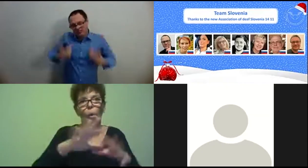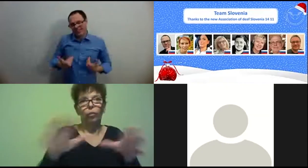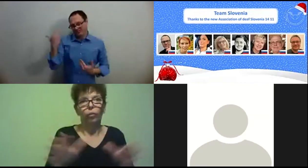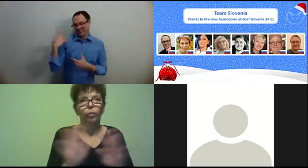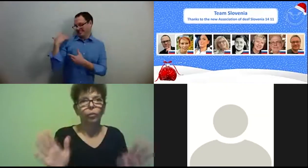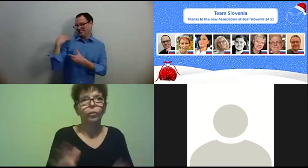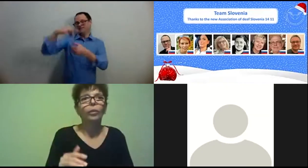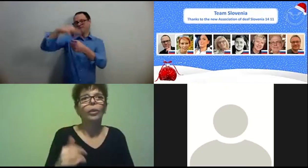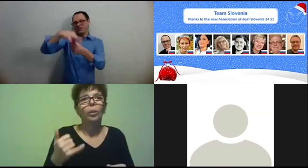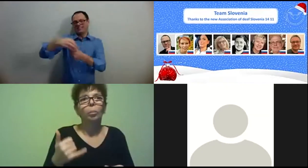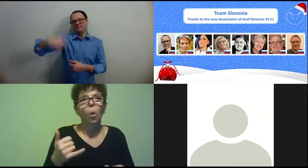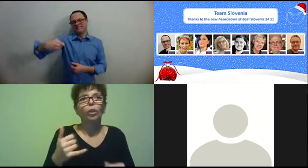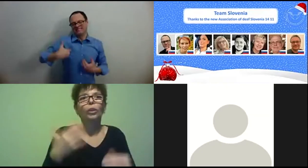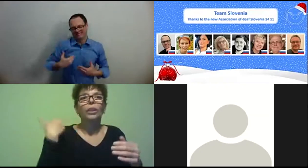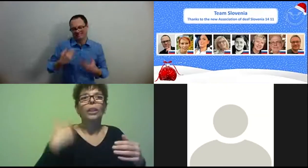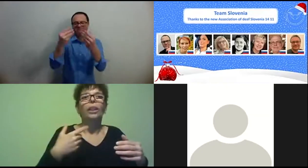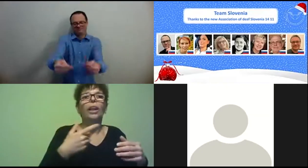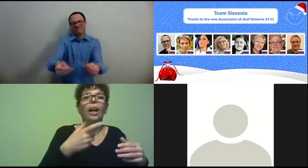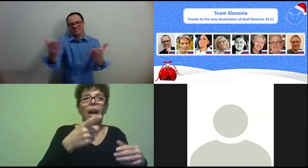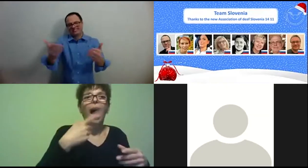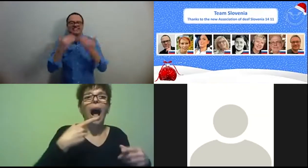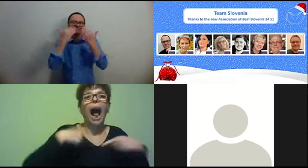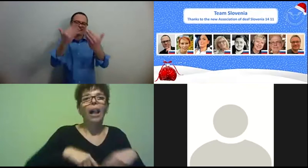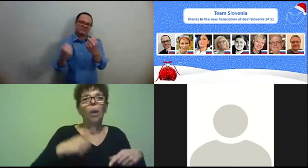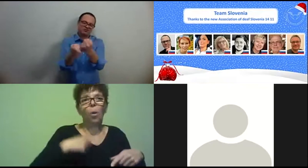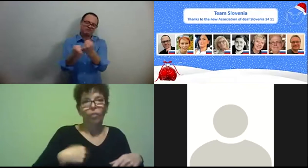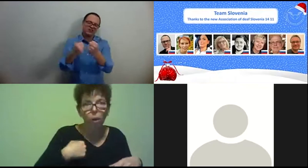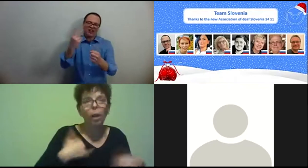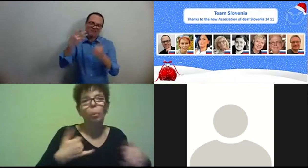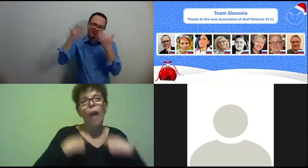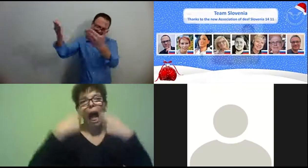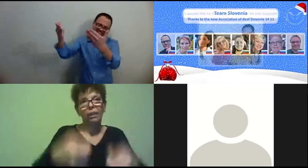I'm looking forward to working with you in the future.